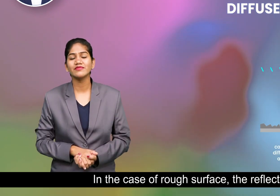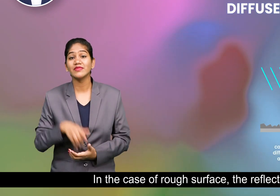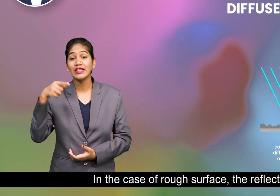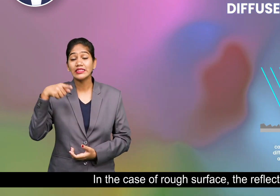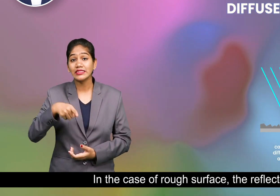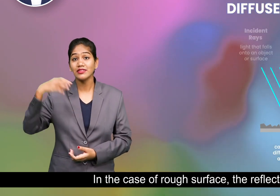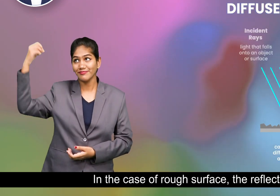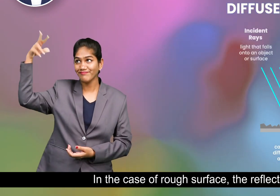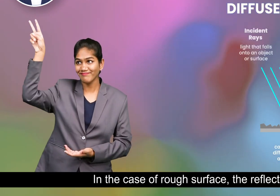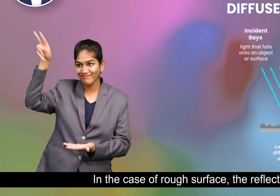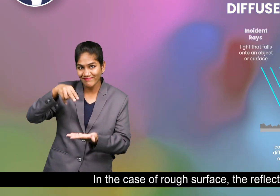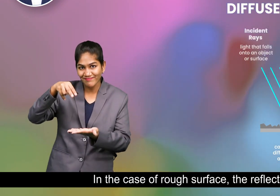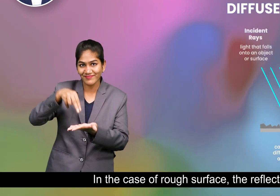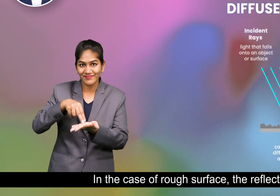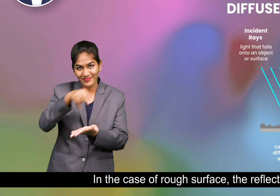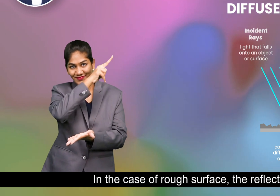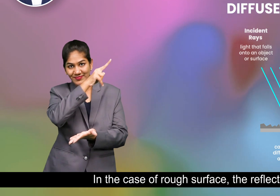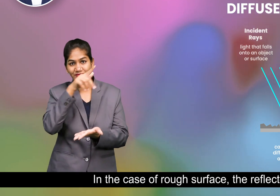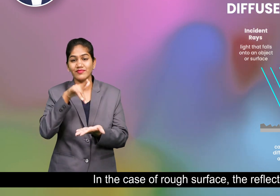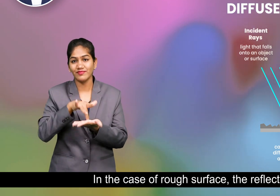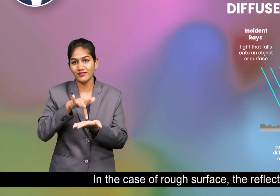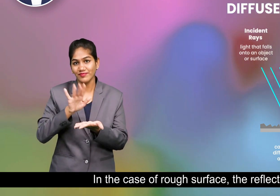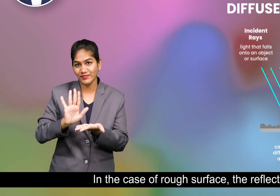the reflected light rays